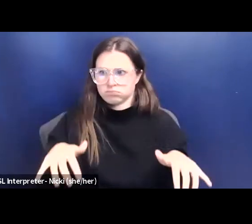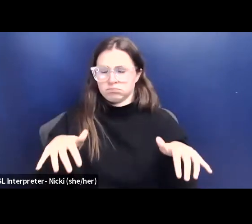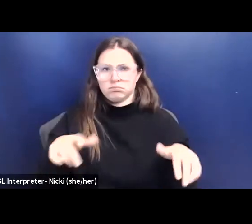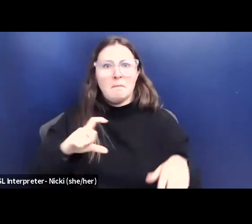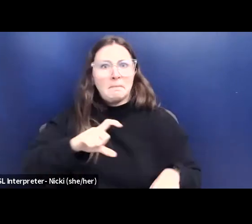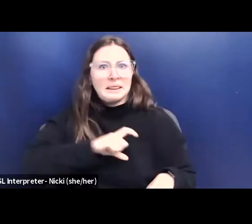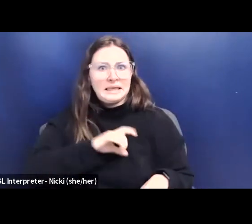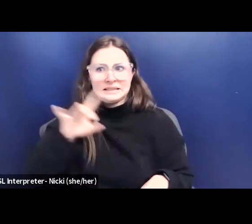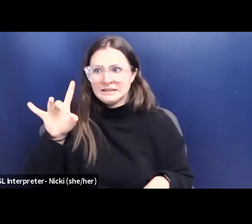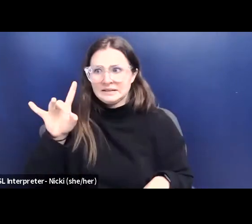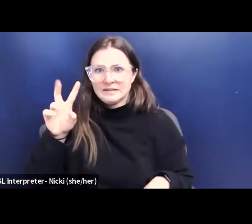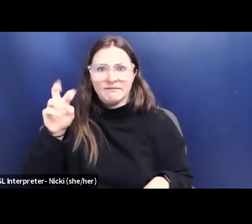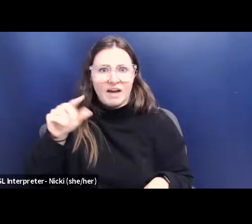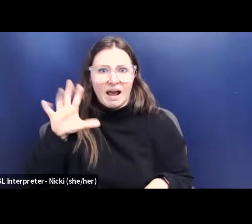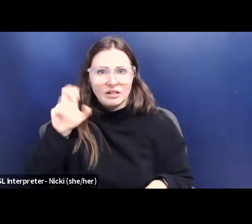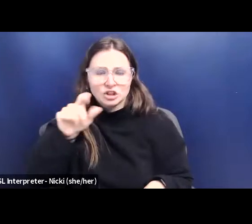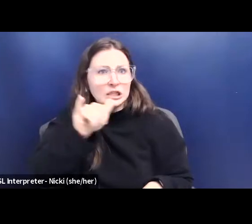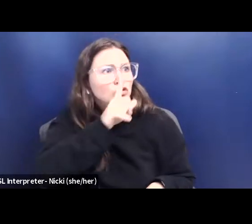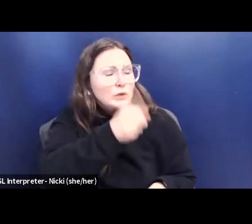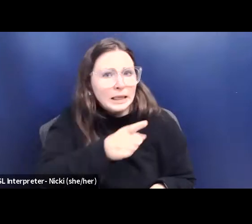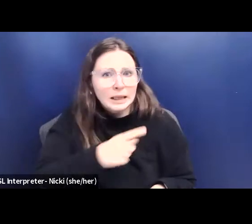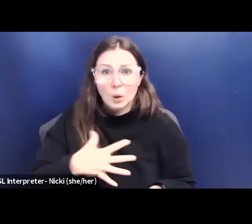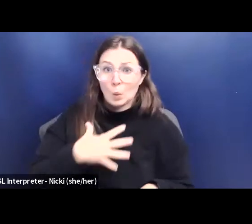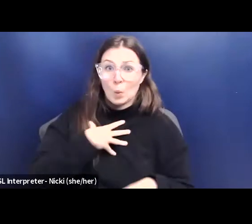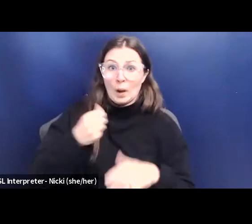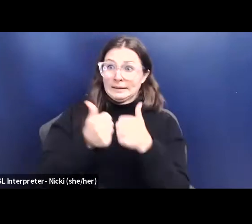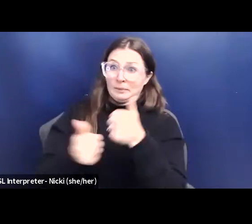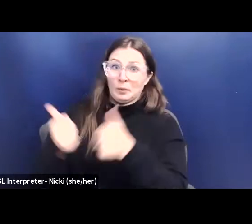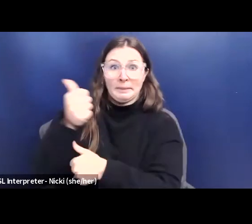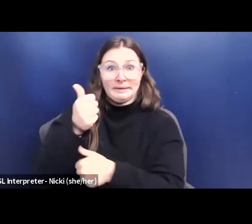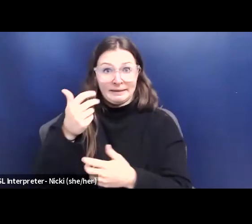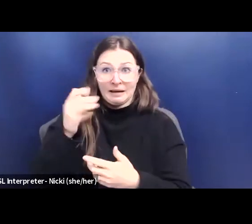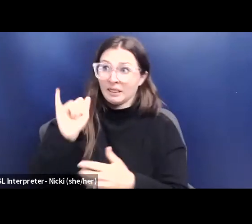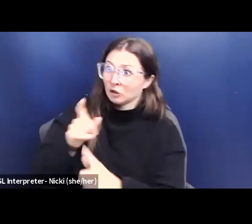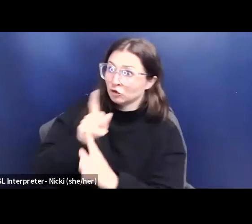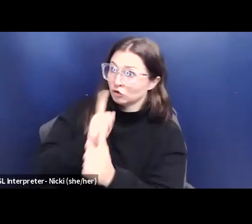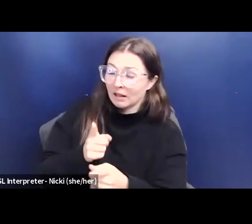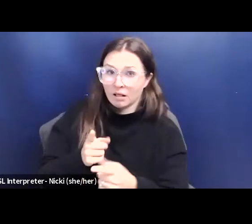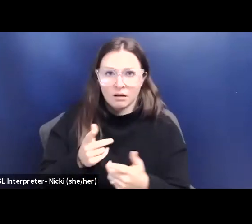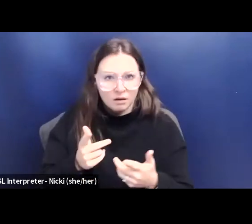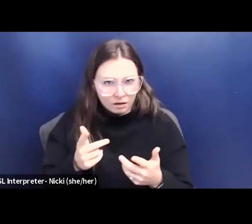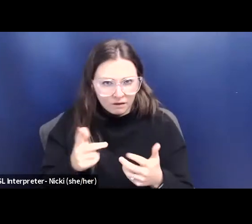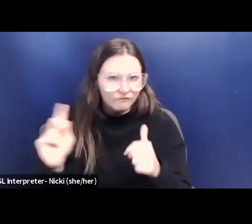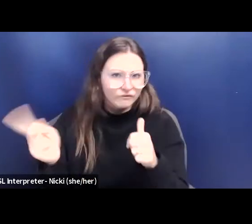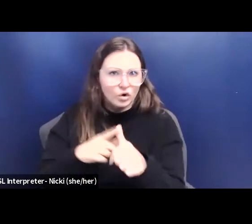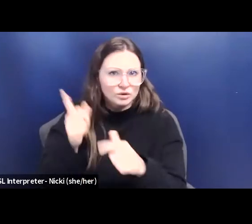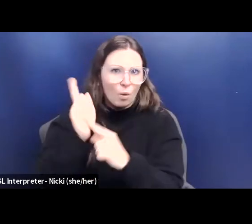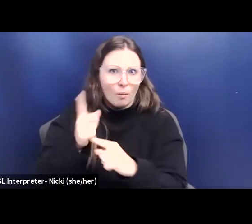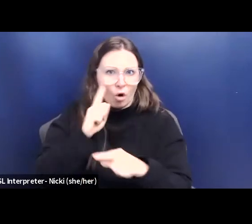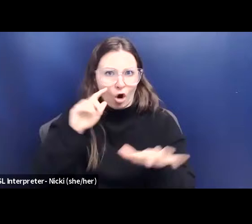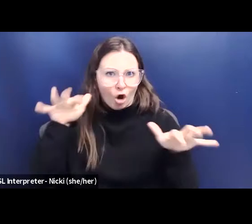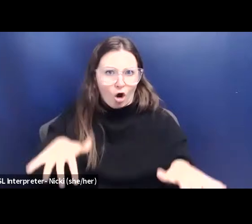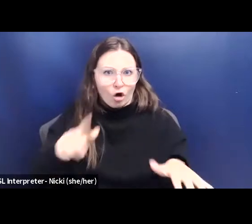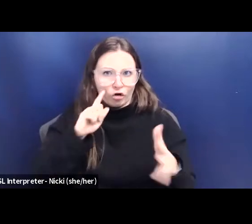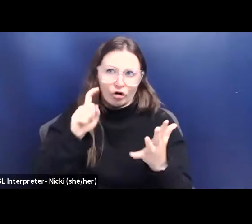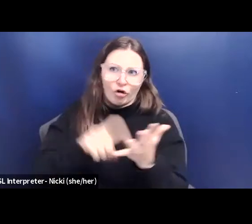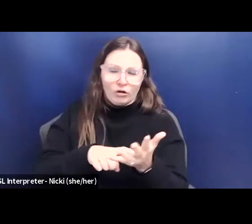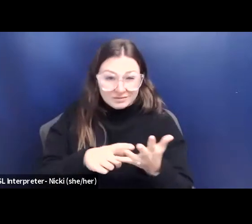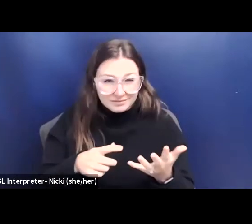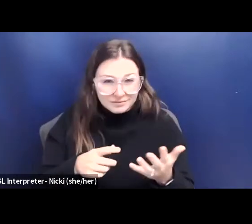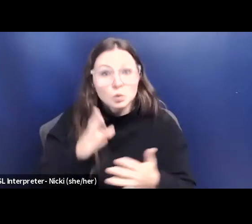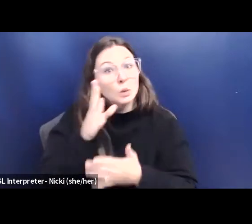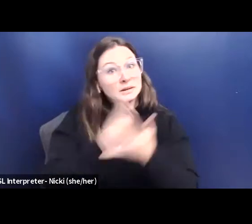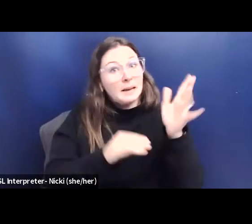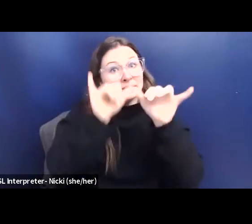violence and white supremacy. Some systems are in a moment where they're a little bit more open to change, in